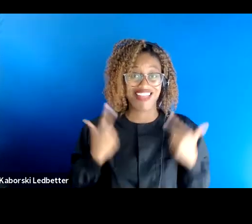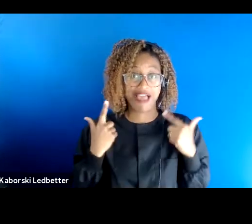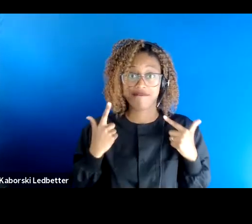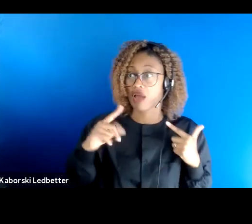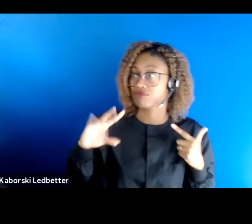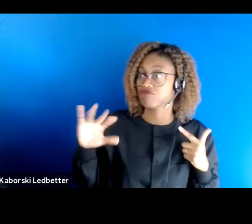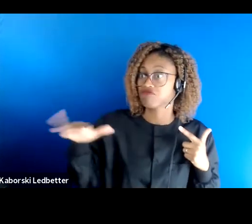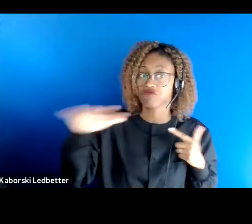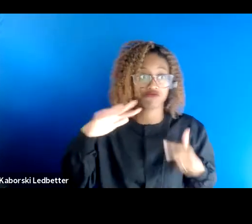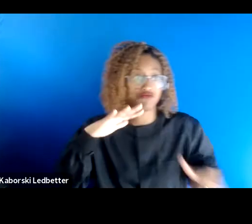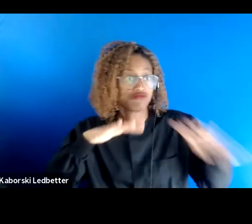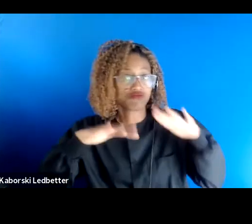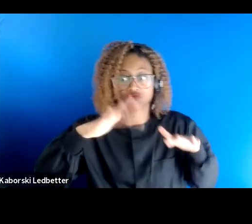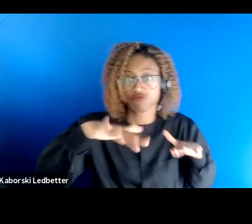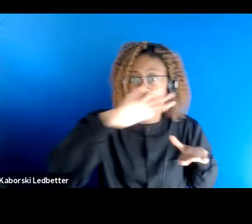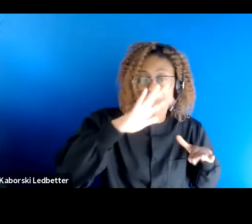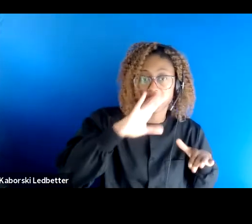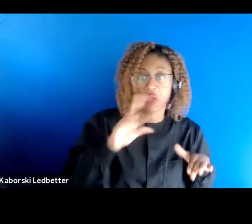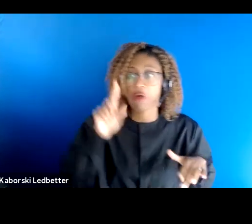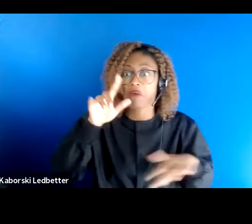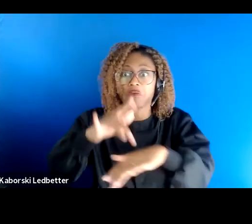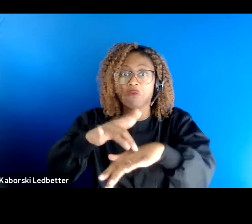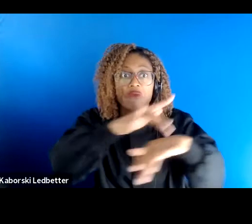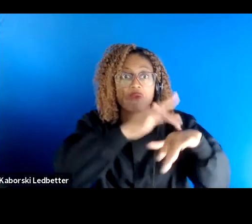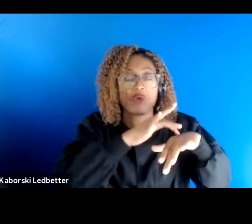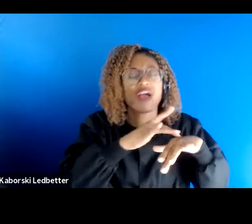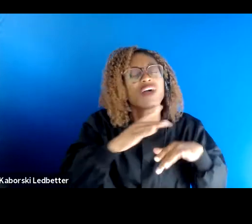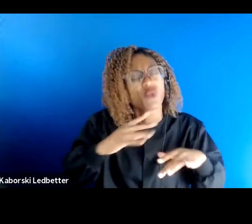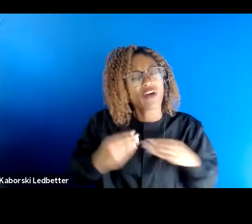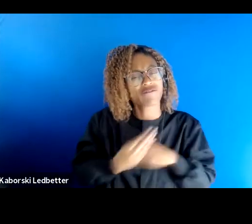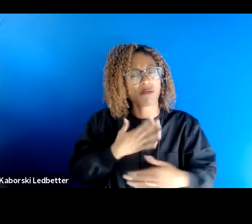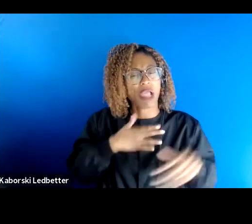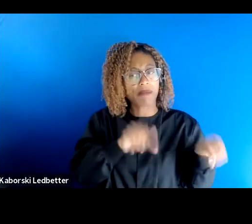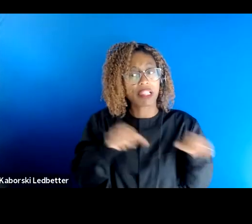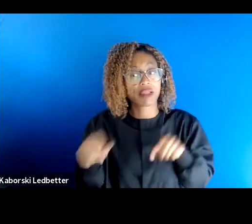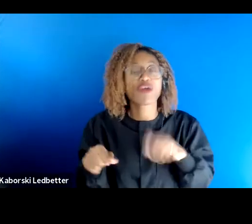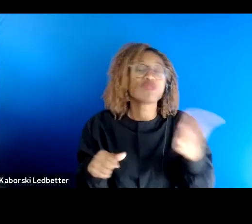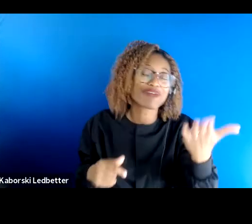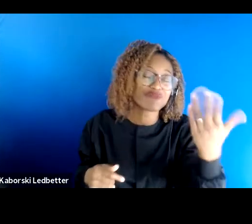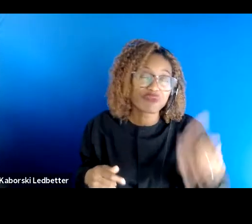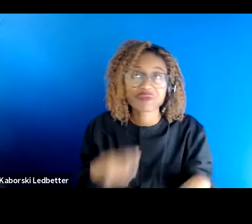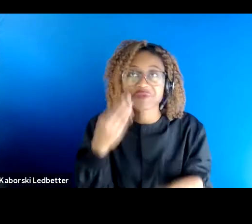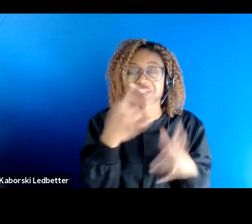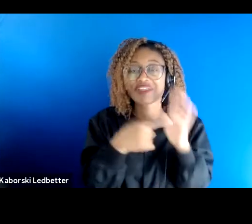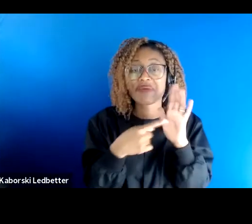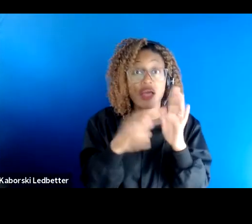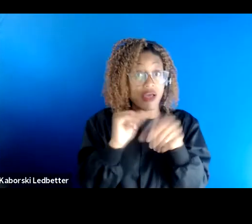if for example, I think one of the things that's been great about the pandemic is that there's a lot of folks, for